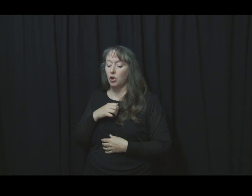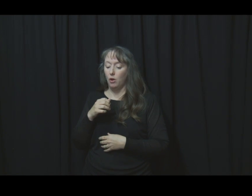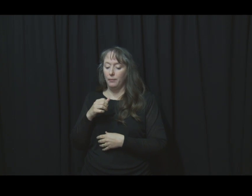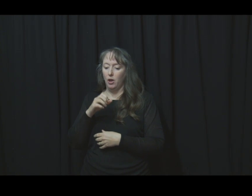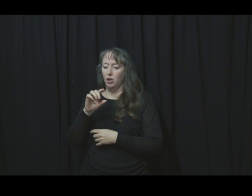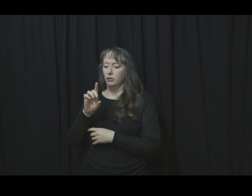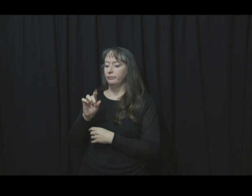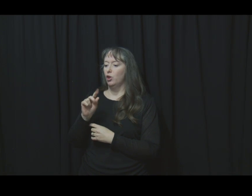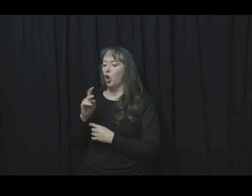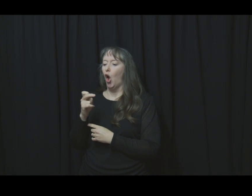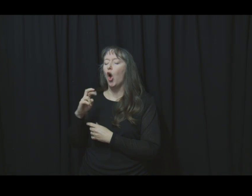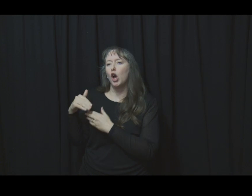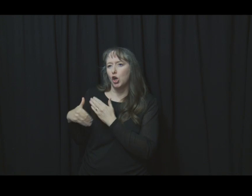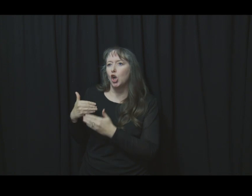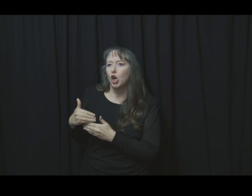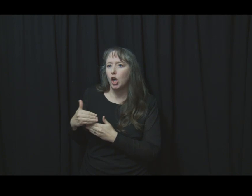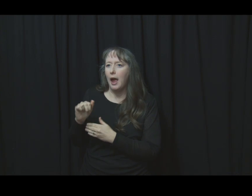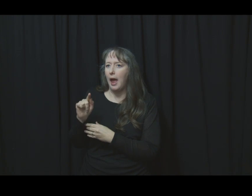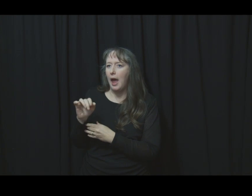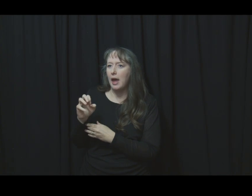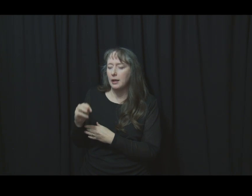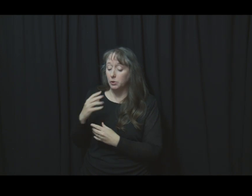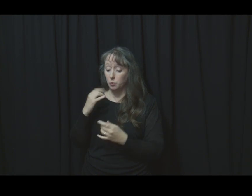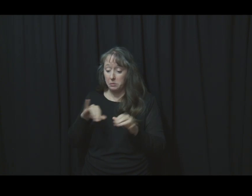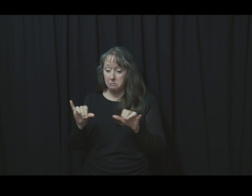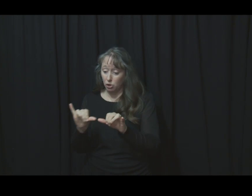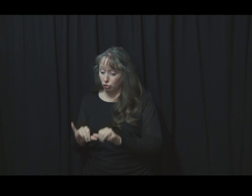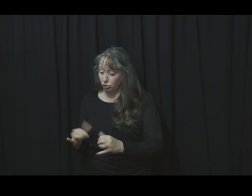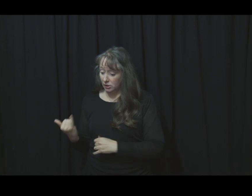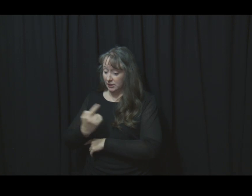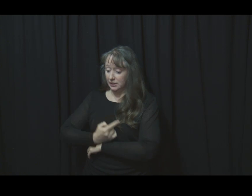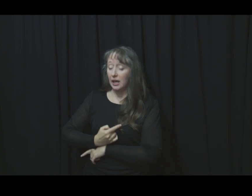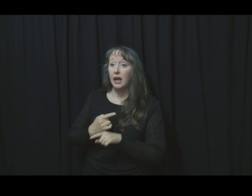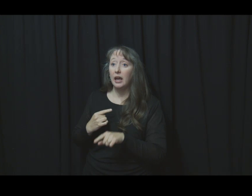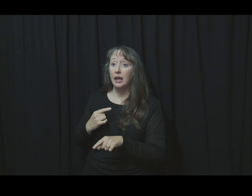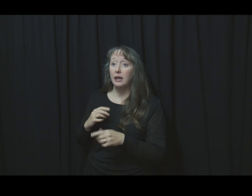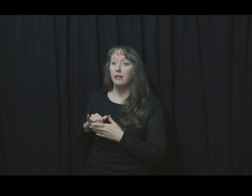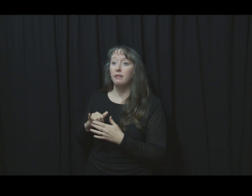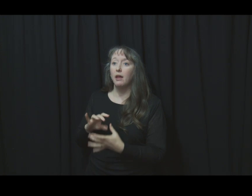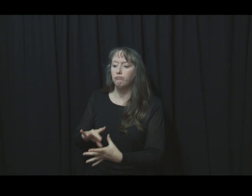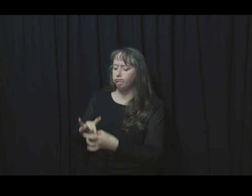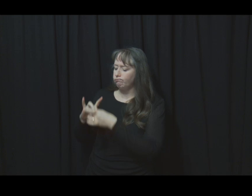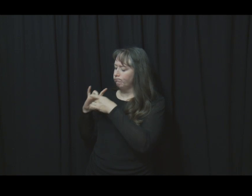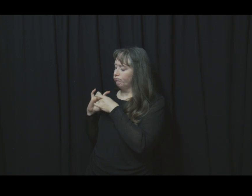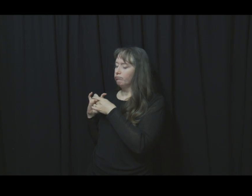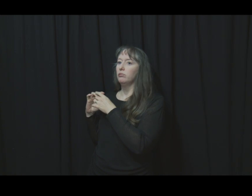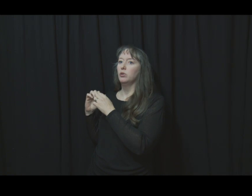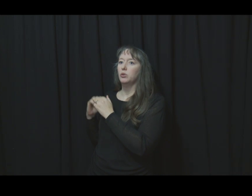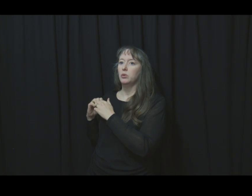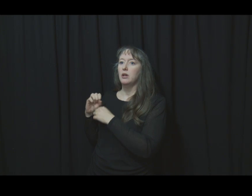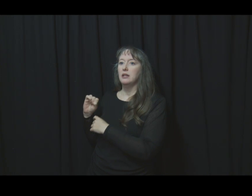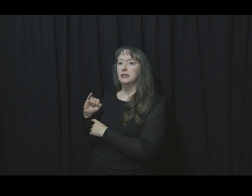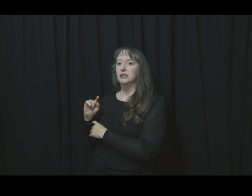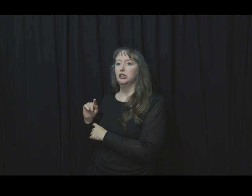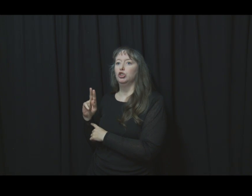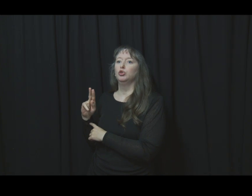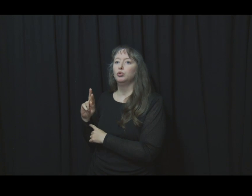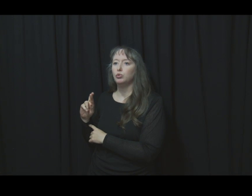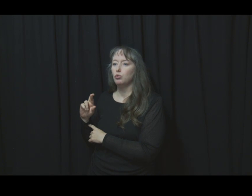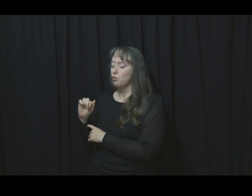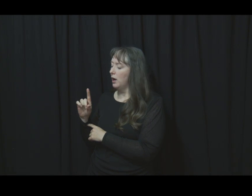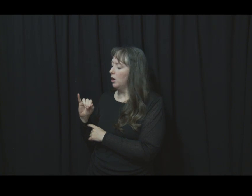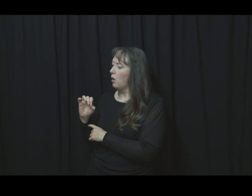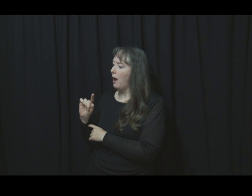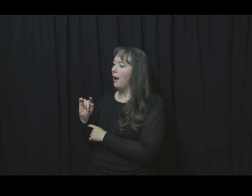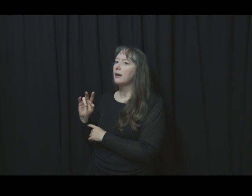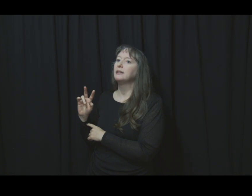measured today must have only been derived in situ radioactive decay of parent atoms. In other words, it's a closed system, but you don't know that, and there's a